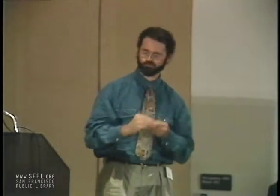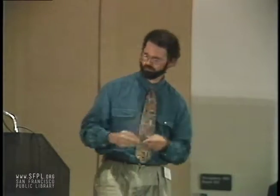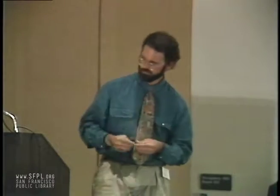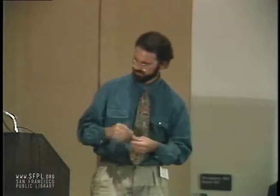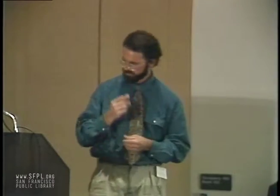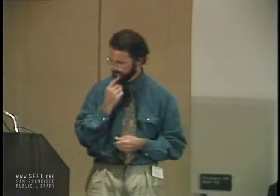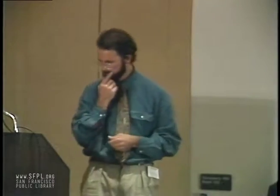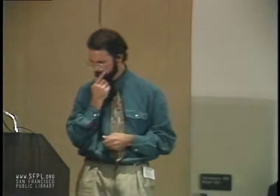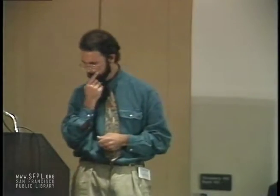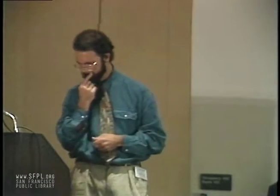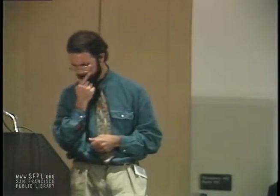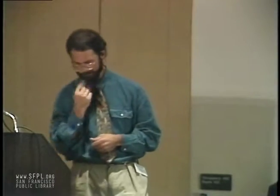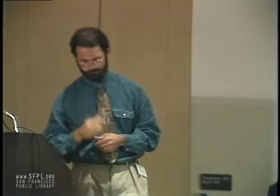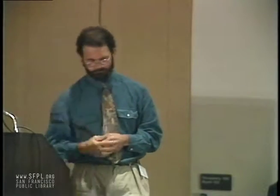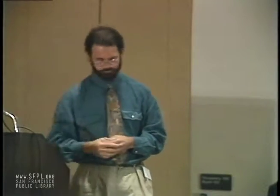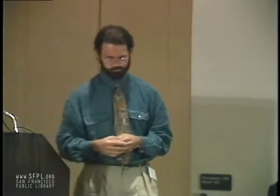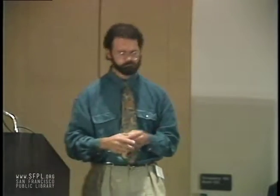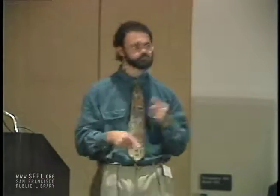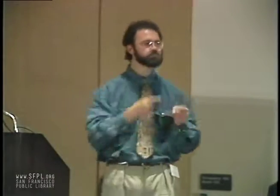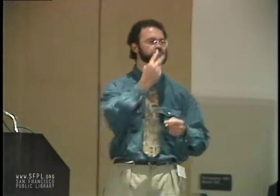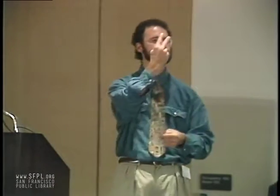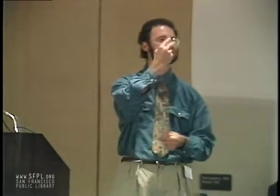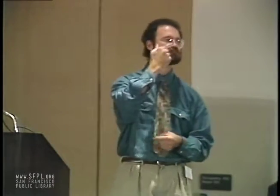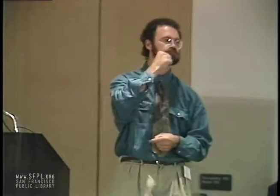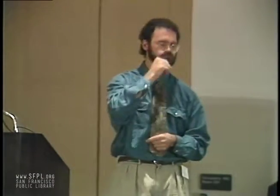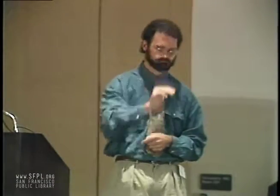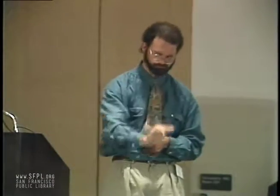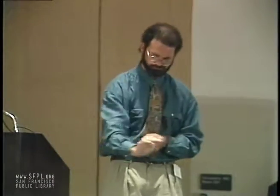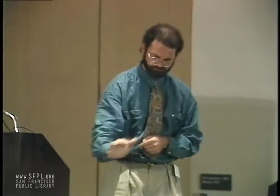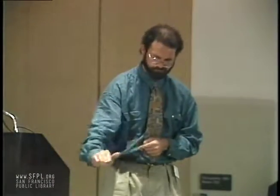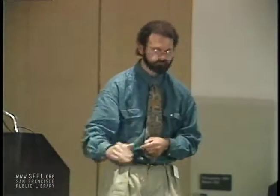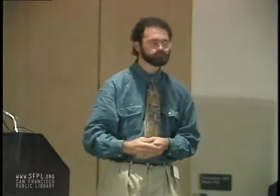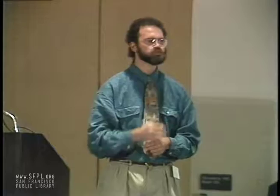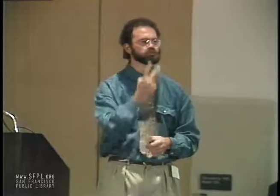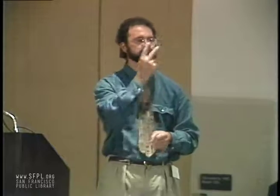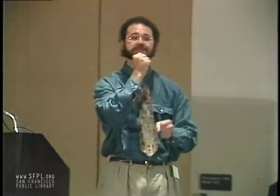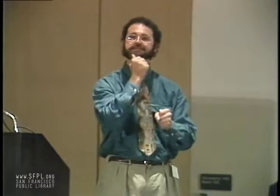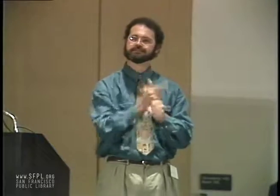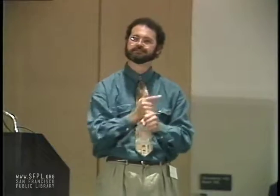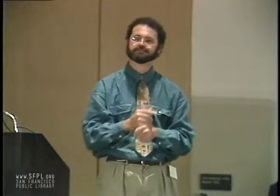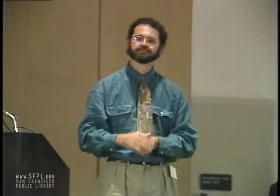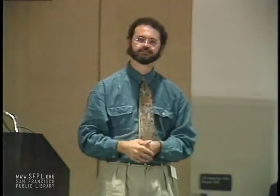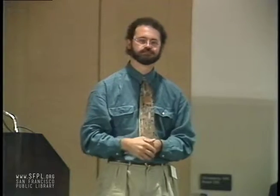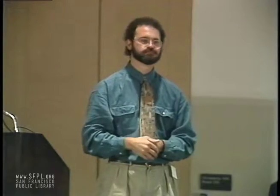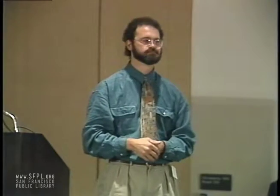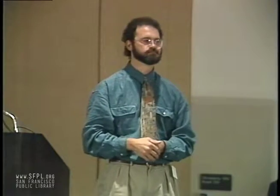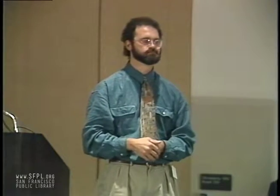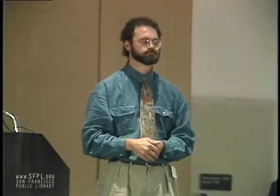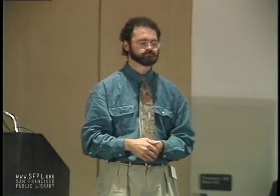I'd like to tell you a story that demonstrates a point. There were two